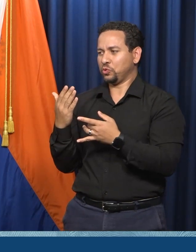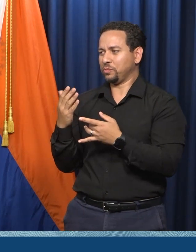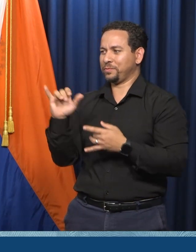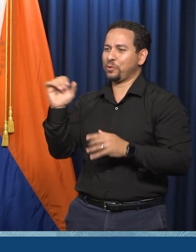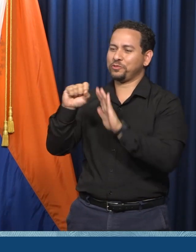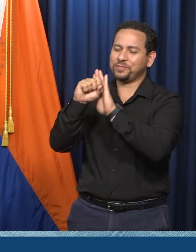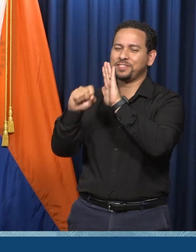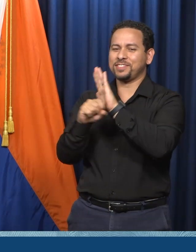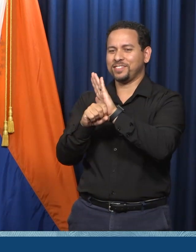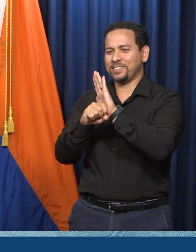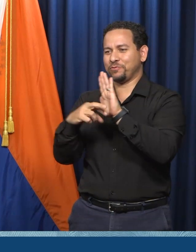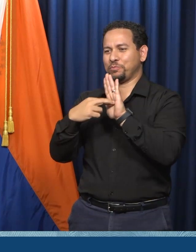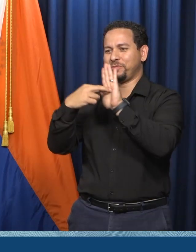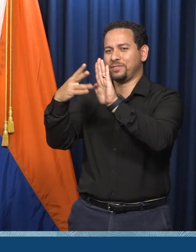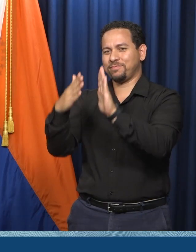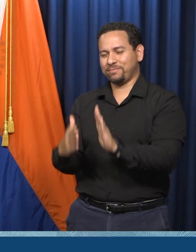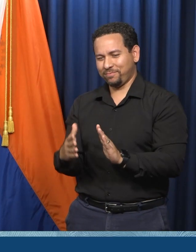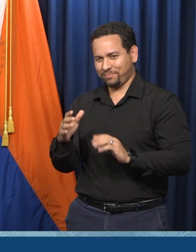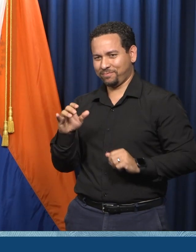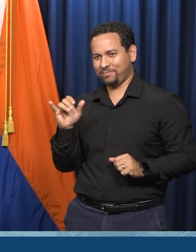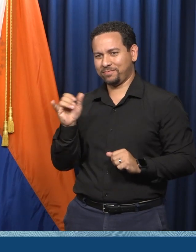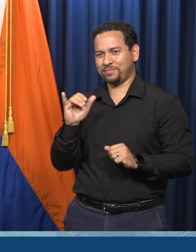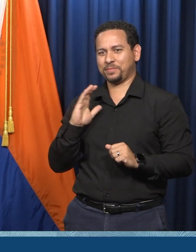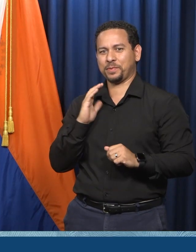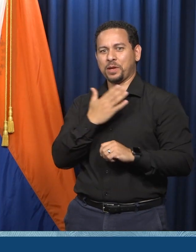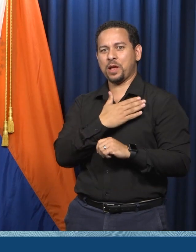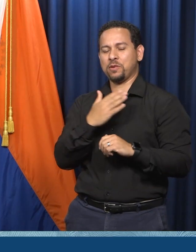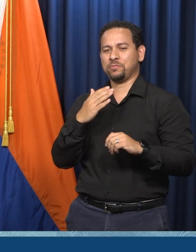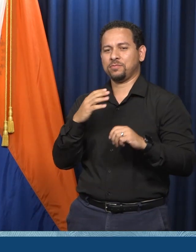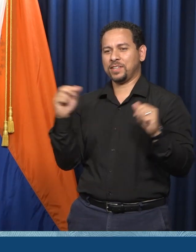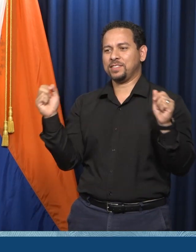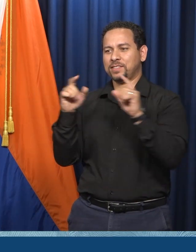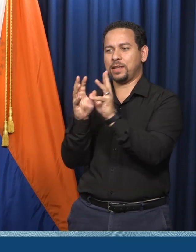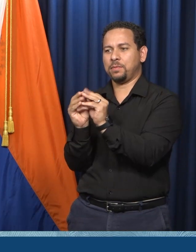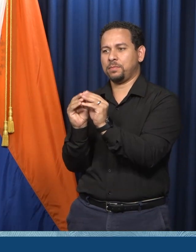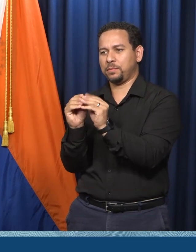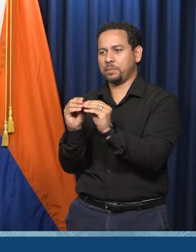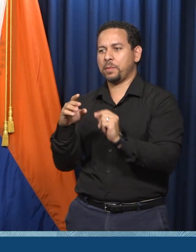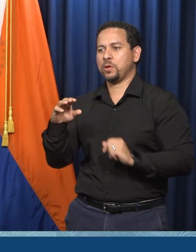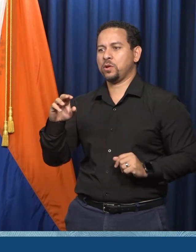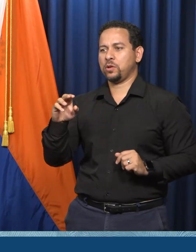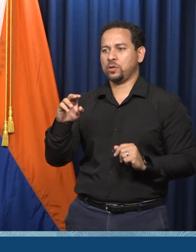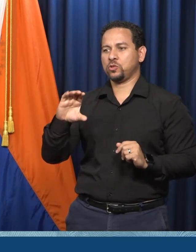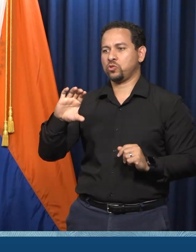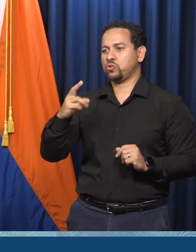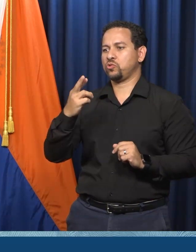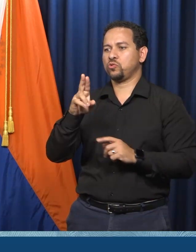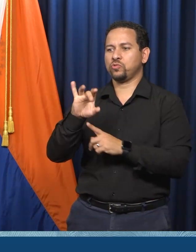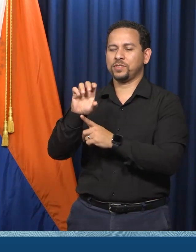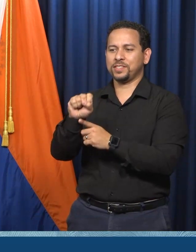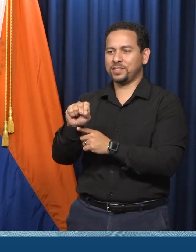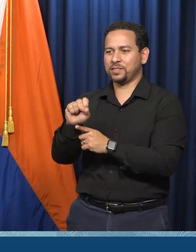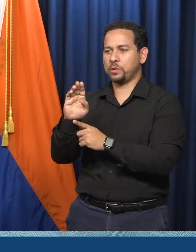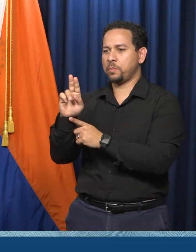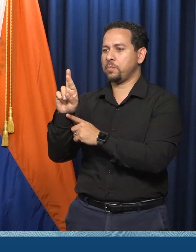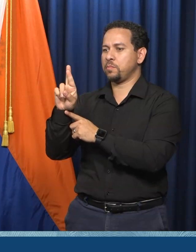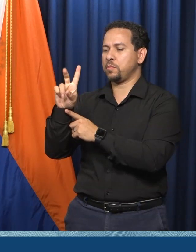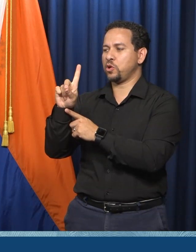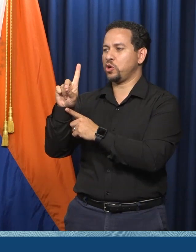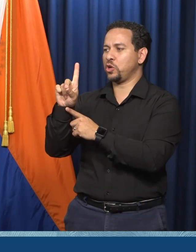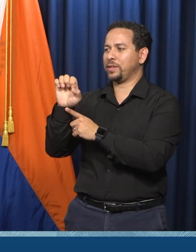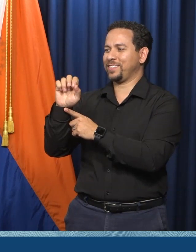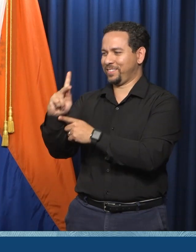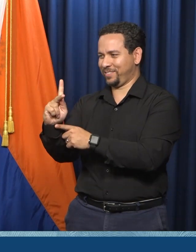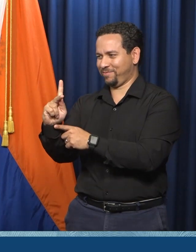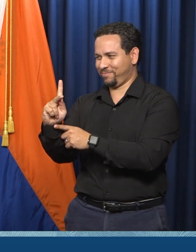state representatives, our New York State Assembly member Chris Burdick and State Senator Peter Harcum. We have a train station, Golden's Bridge,